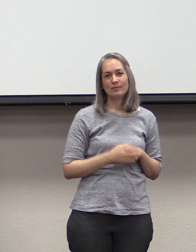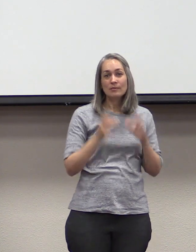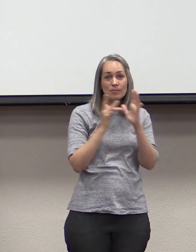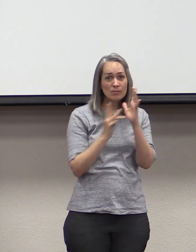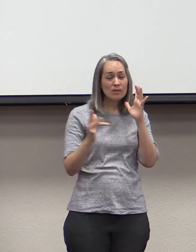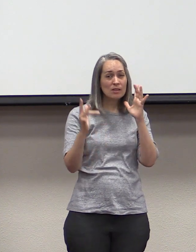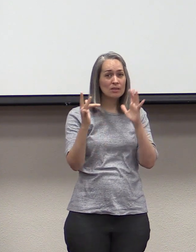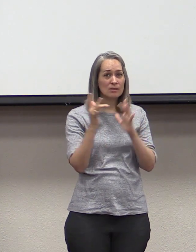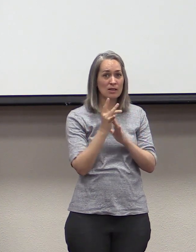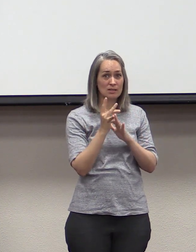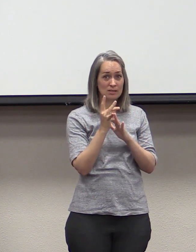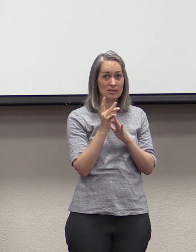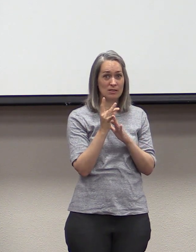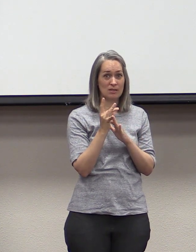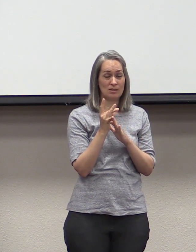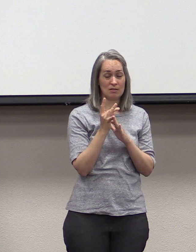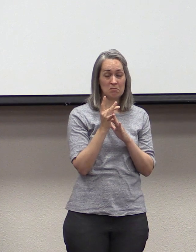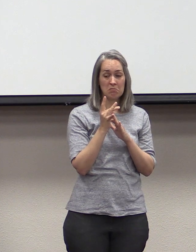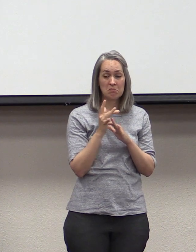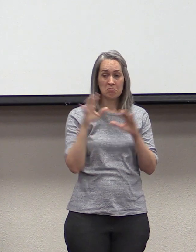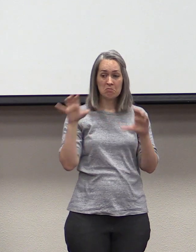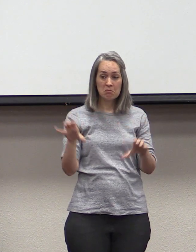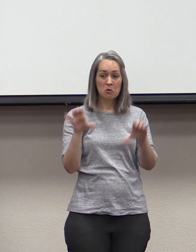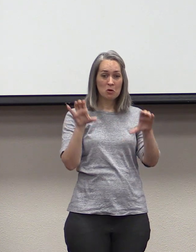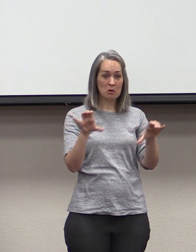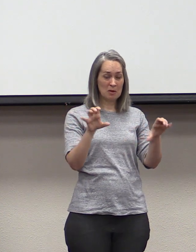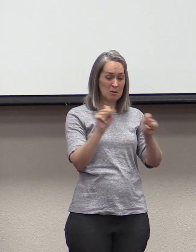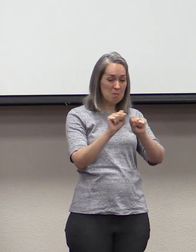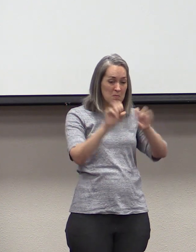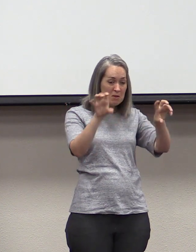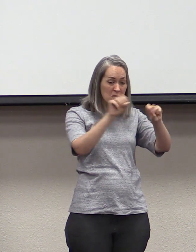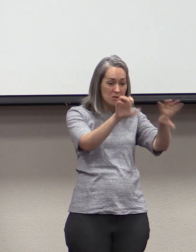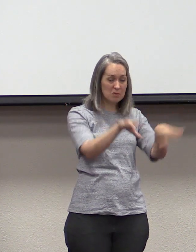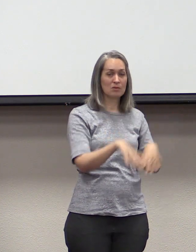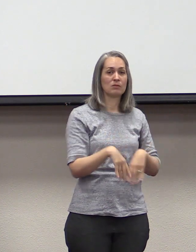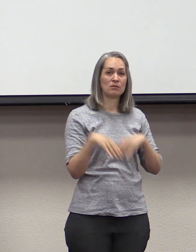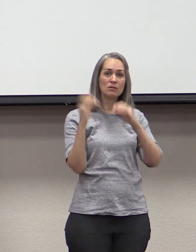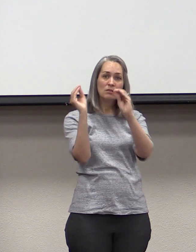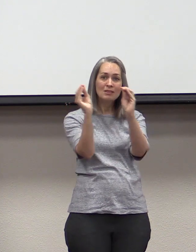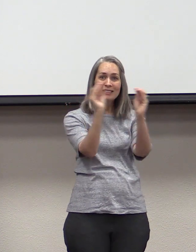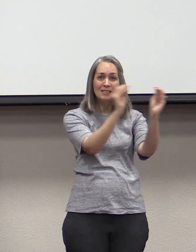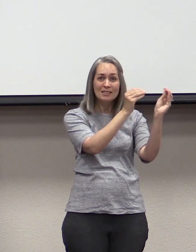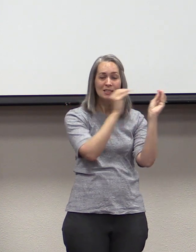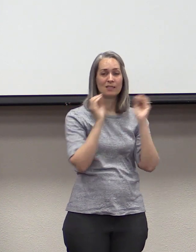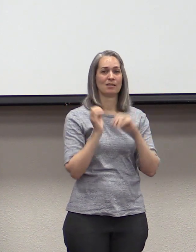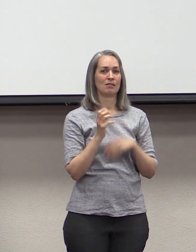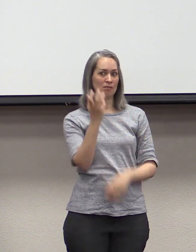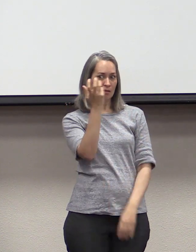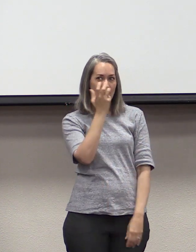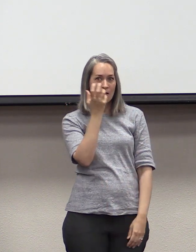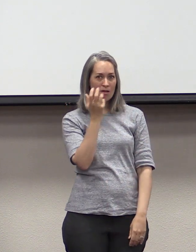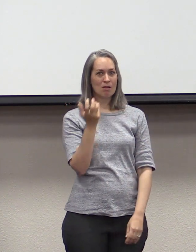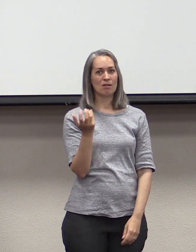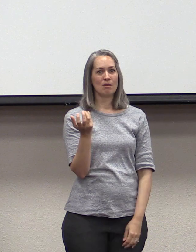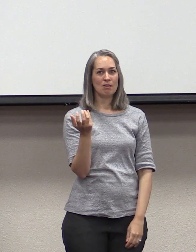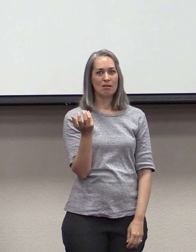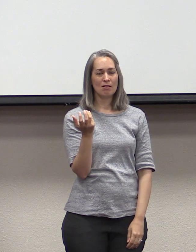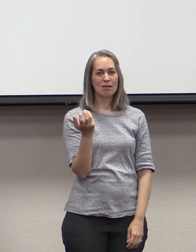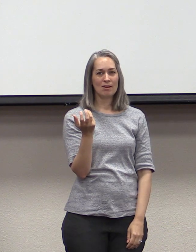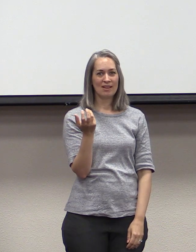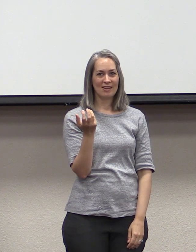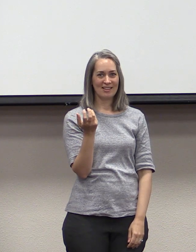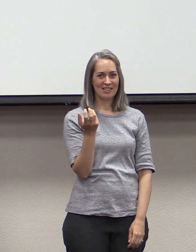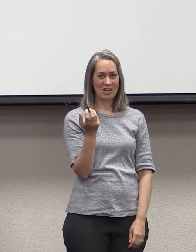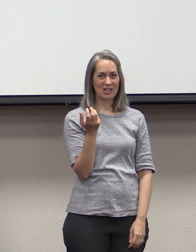Jesus has been going around. He's been doing amazing things. He's been teaching amazing things. The last